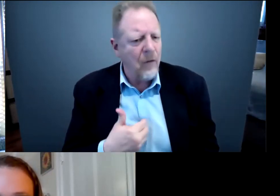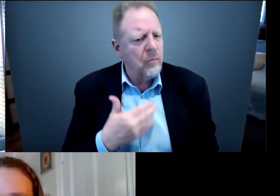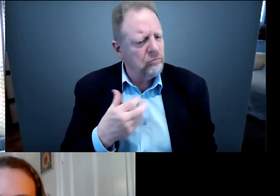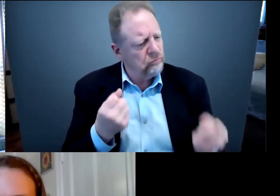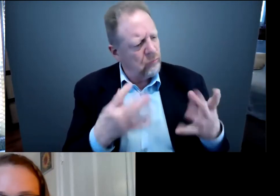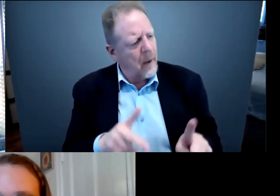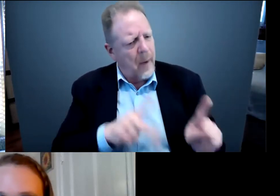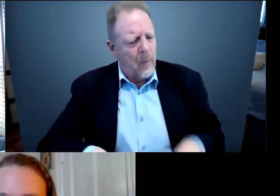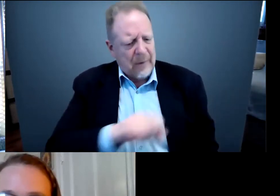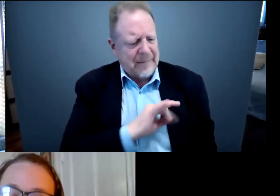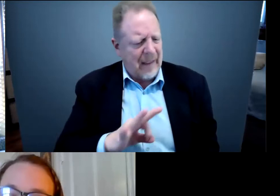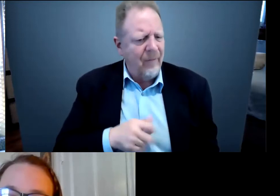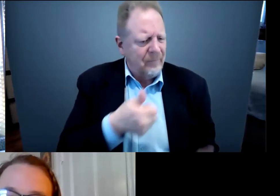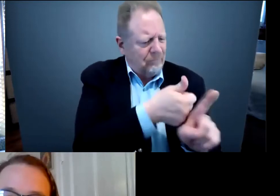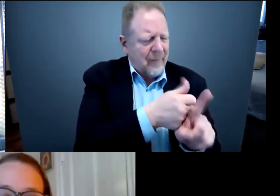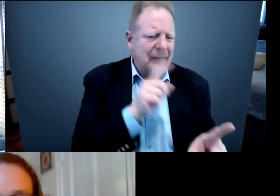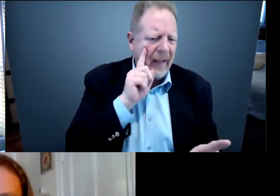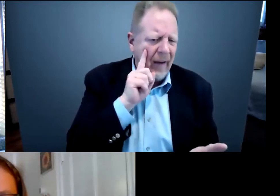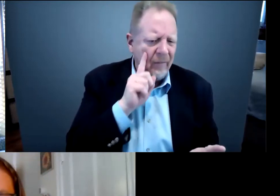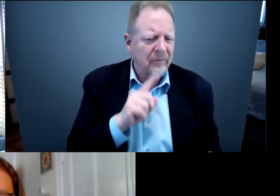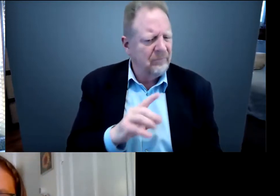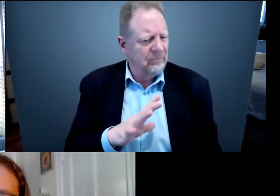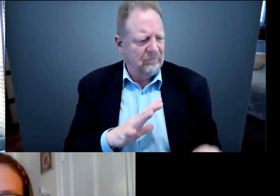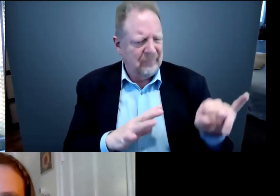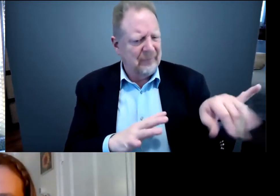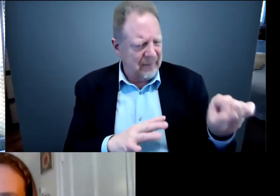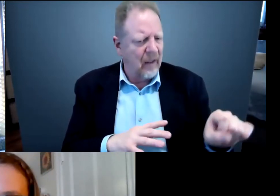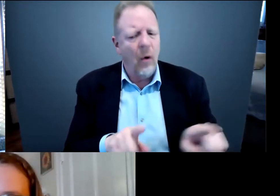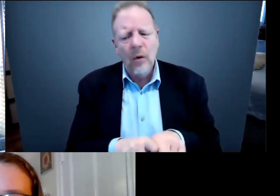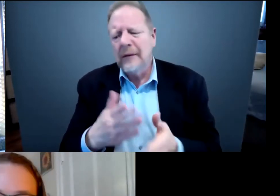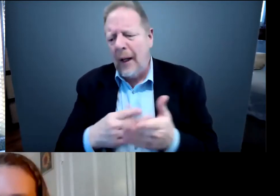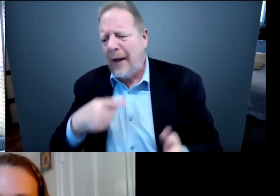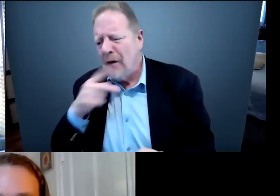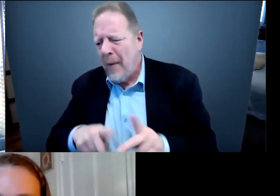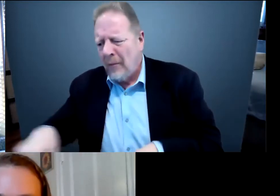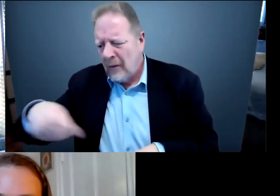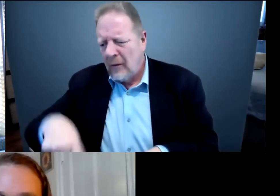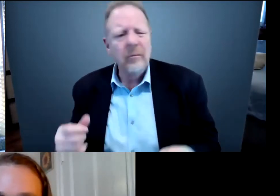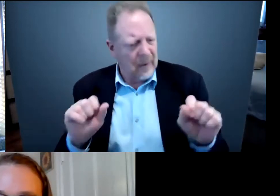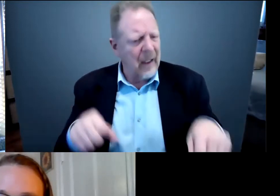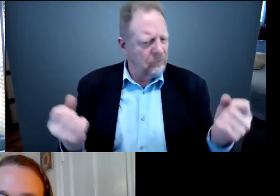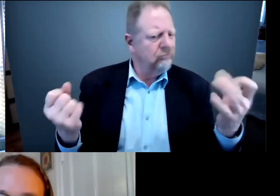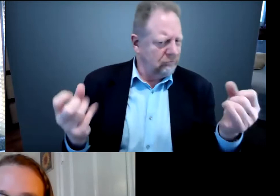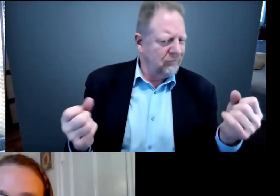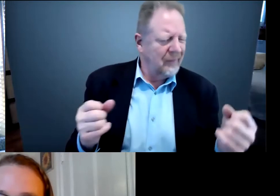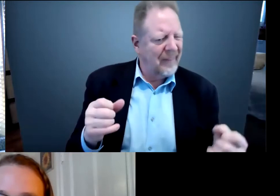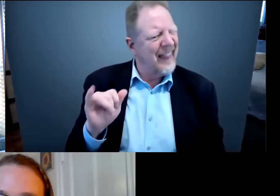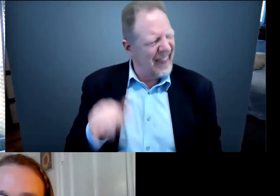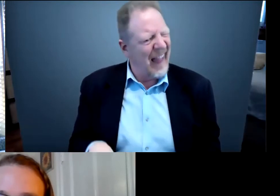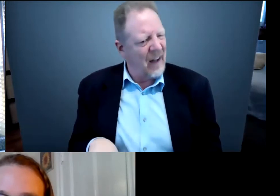of staff who are deaf themselves, as well as also, hearing people who, for whatever reason, know sign.